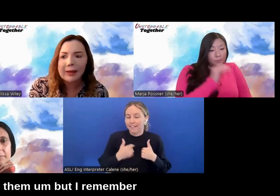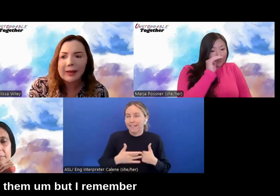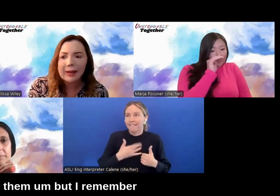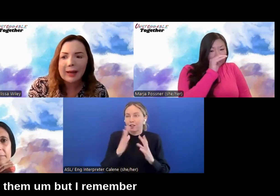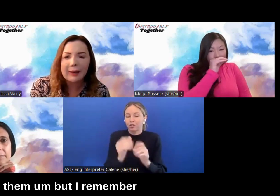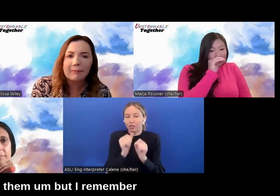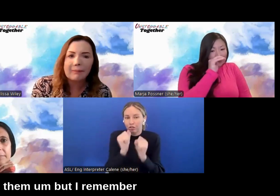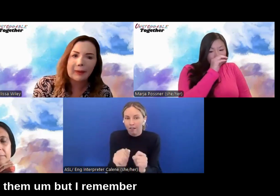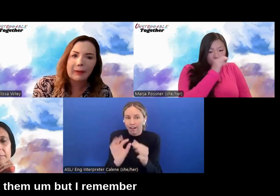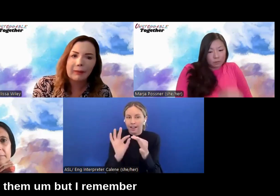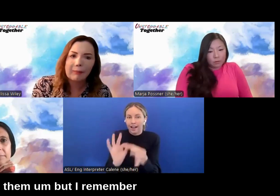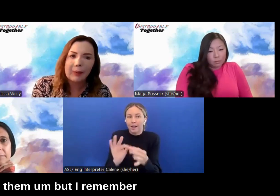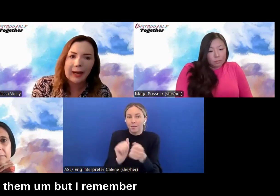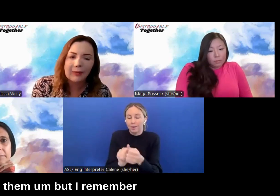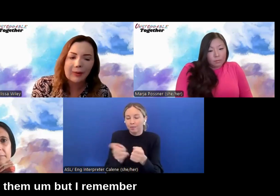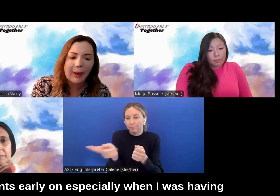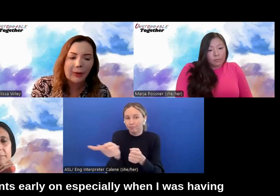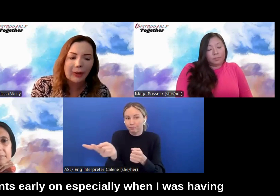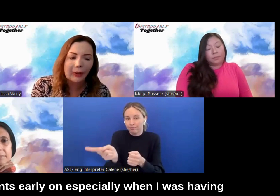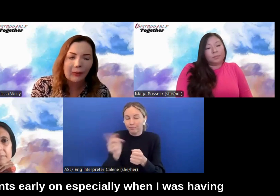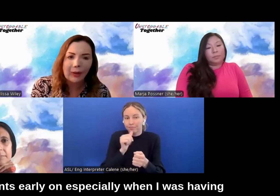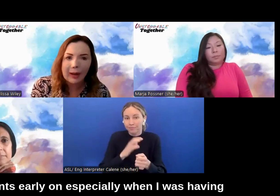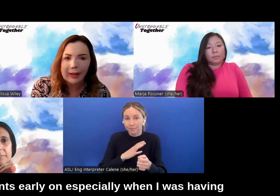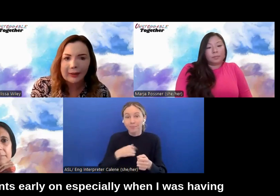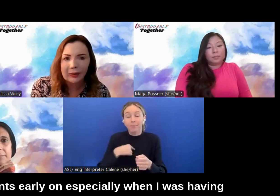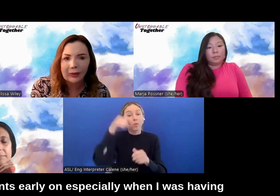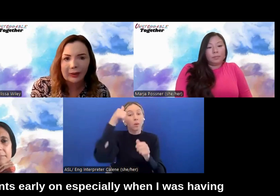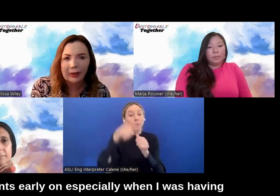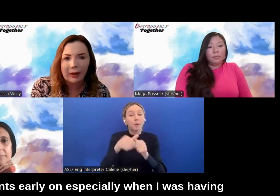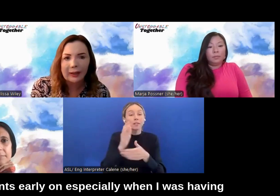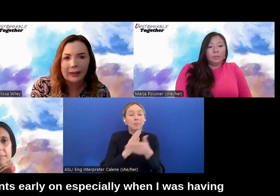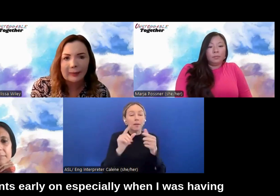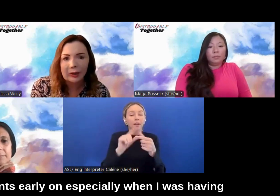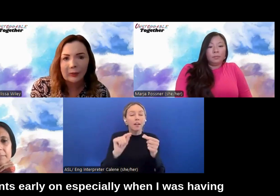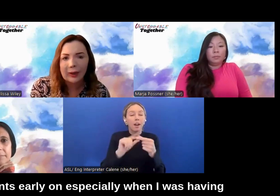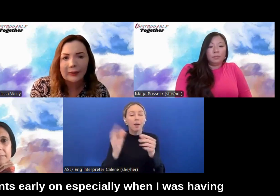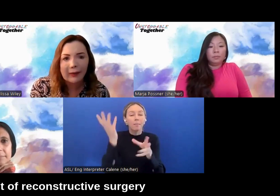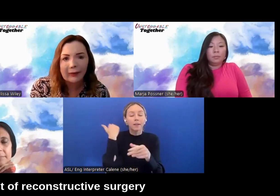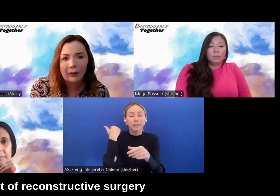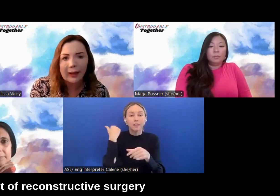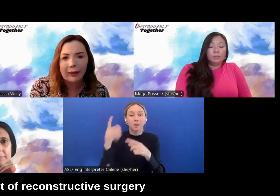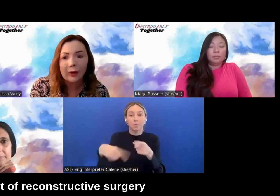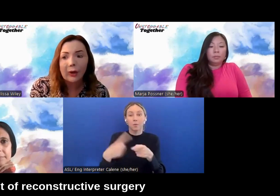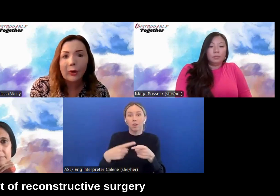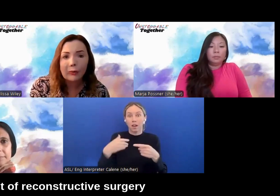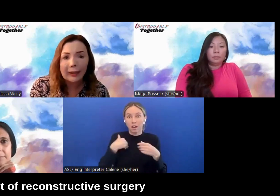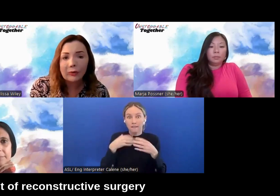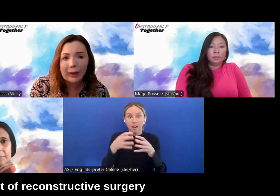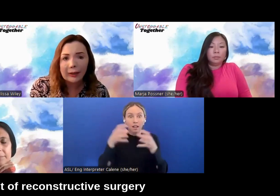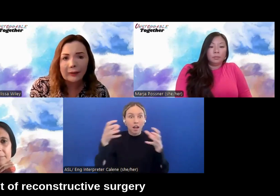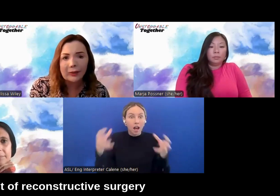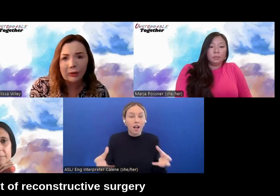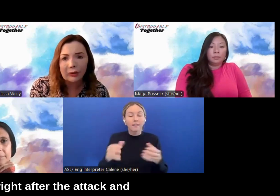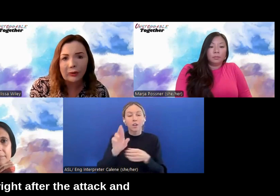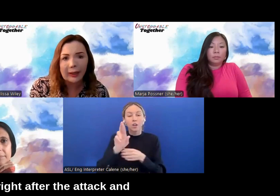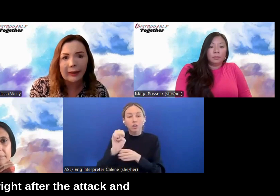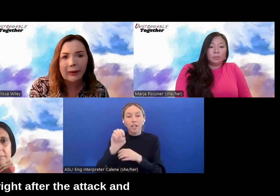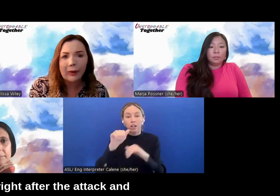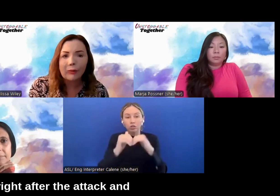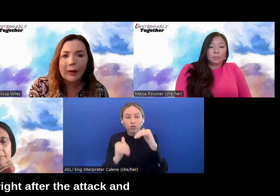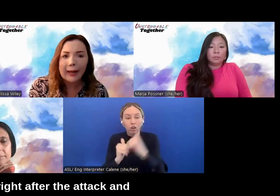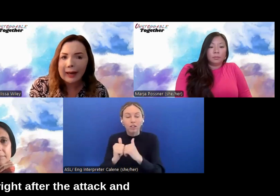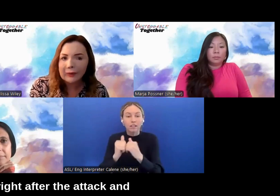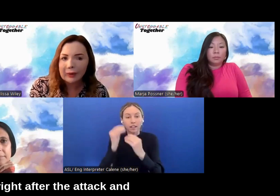them. But I remember, comments early on, especially when I was having a lot of reconstructive